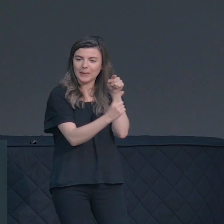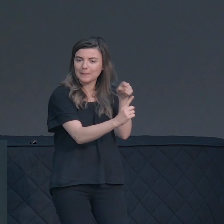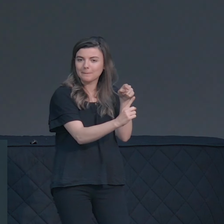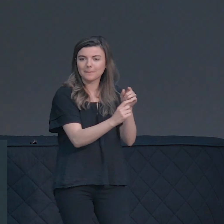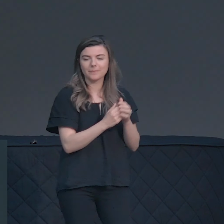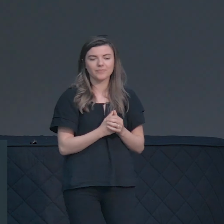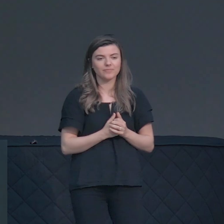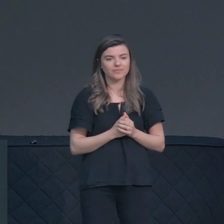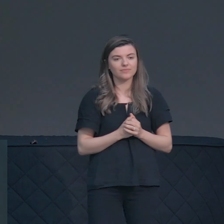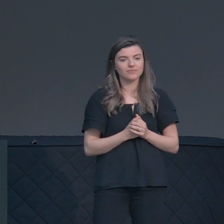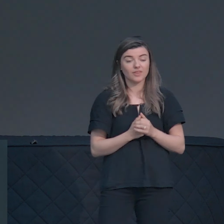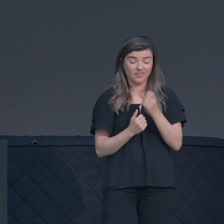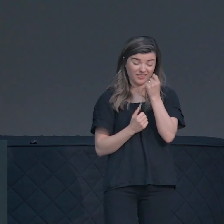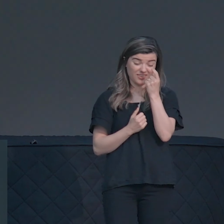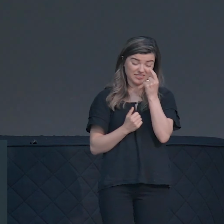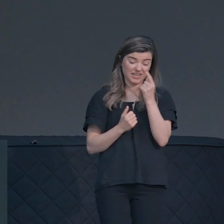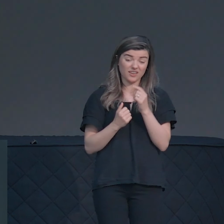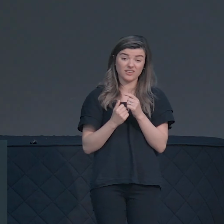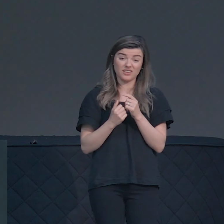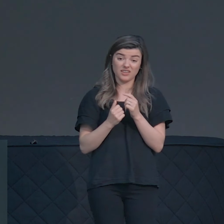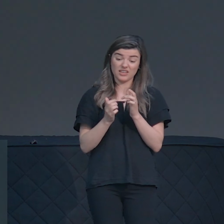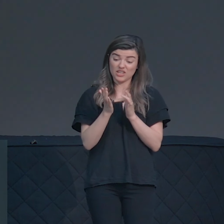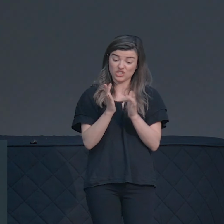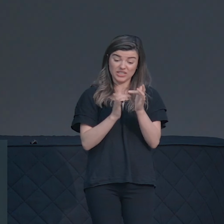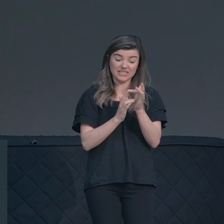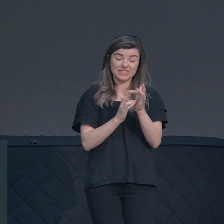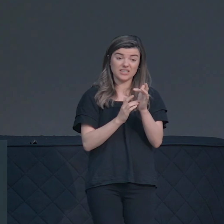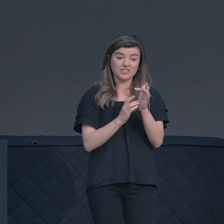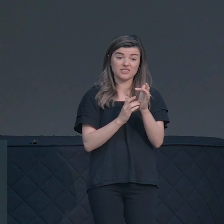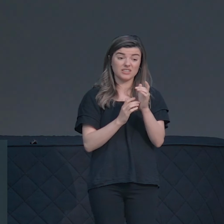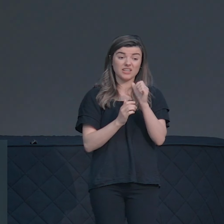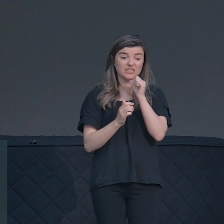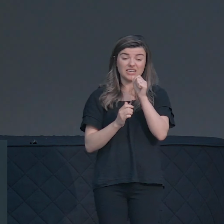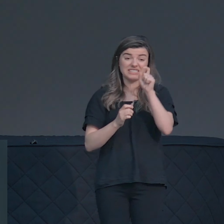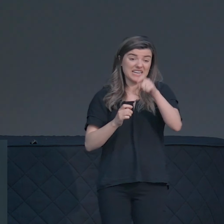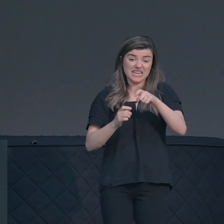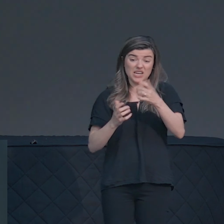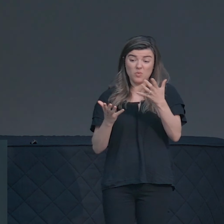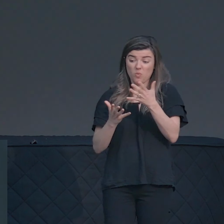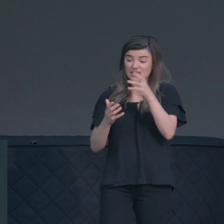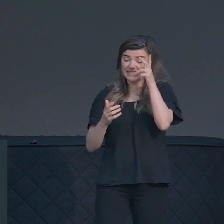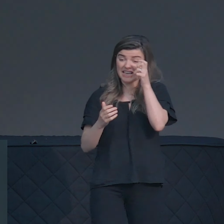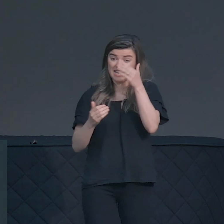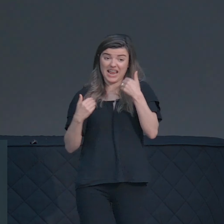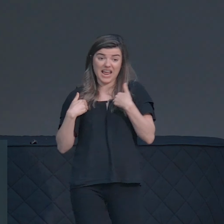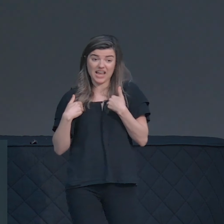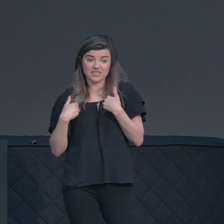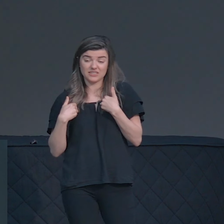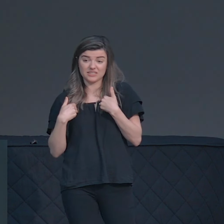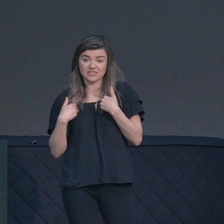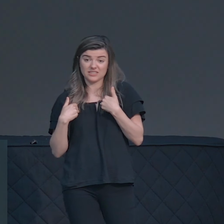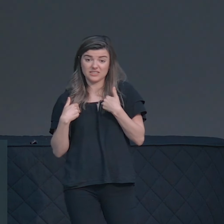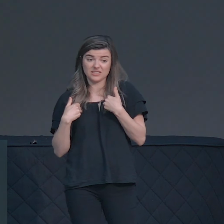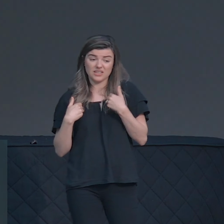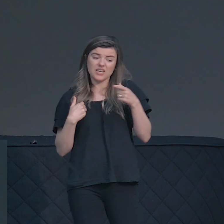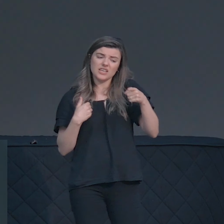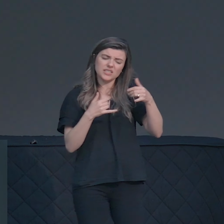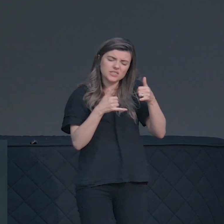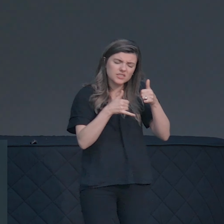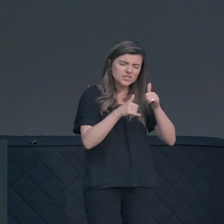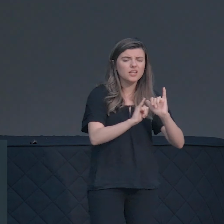But friends, while Jesus needs nothing of what Satan is offering him, he humbles